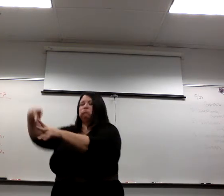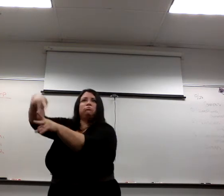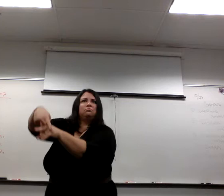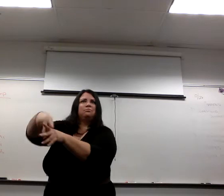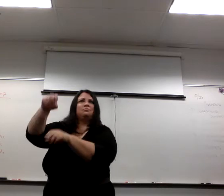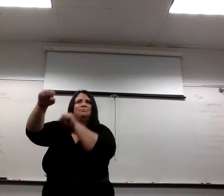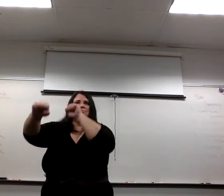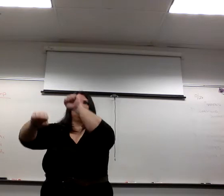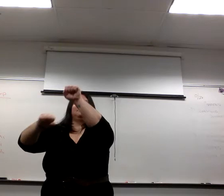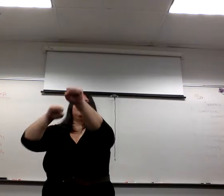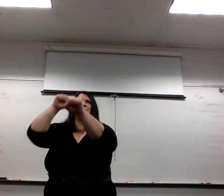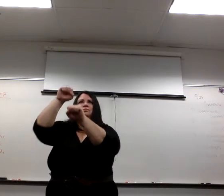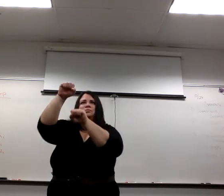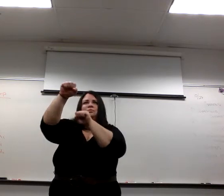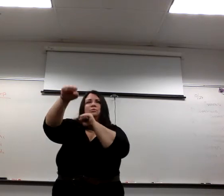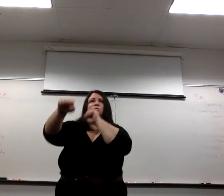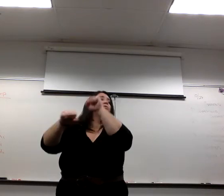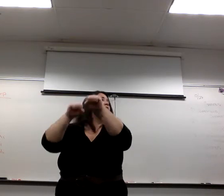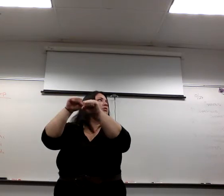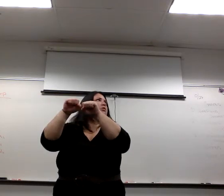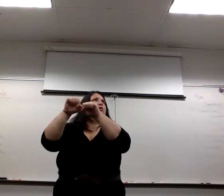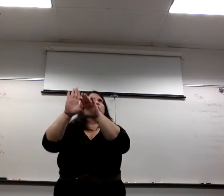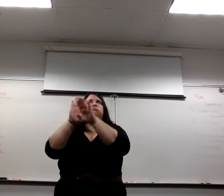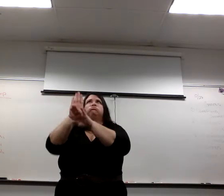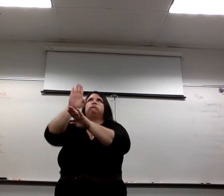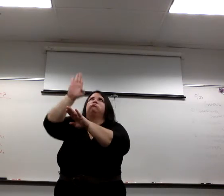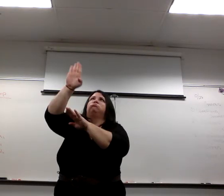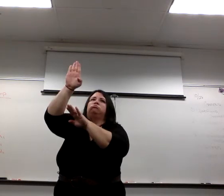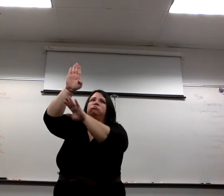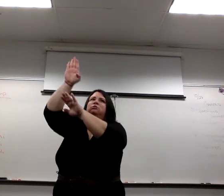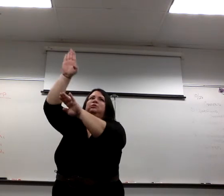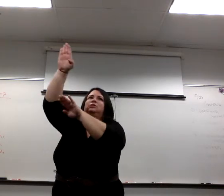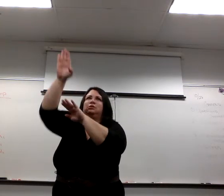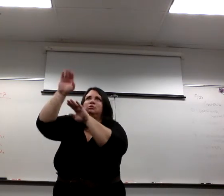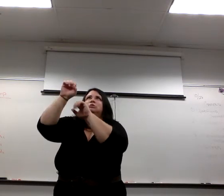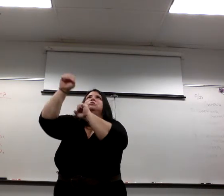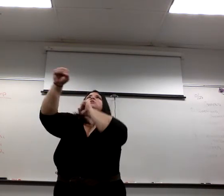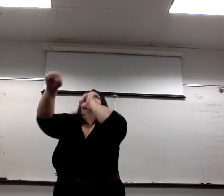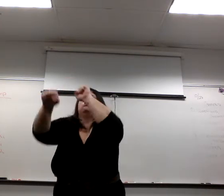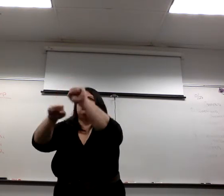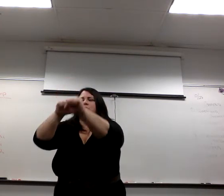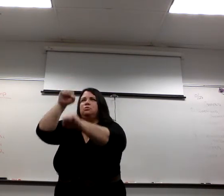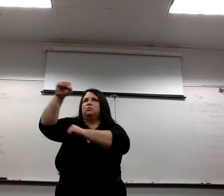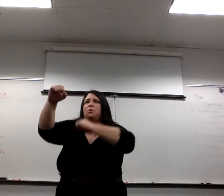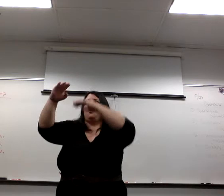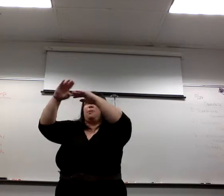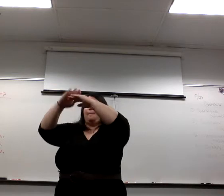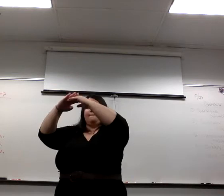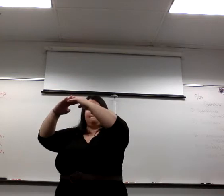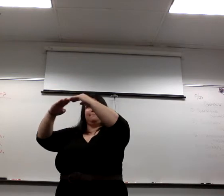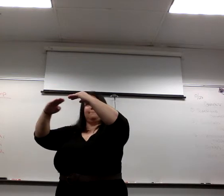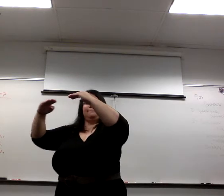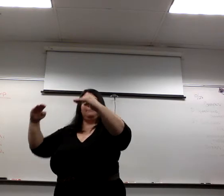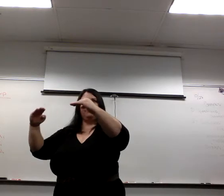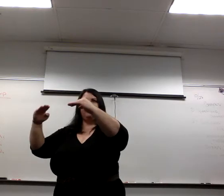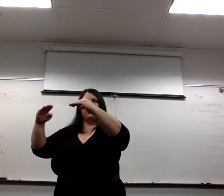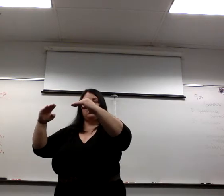up this road, which just went steeper and steeper until it gets to the base of this 200-foot tall Buddha statue.